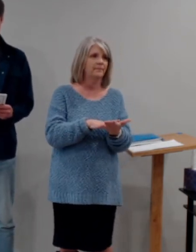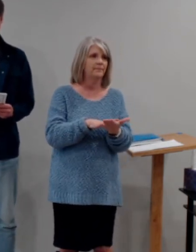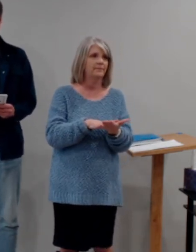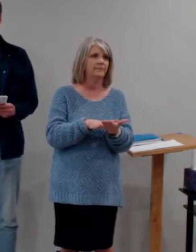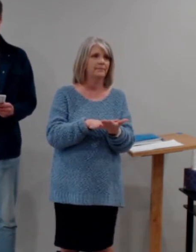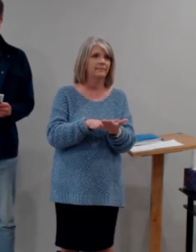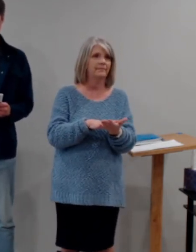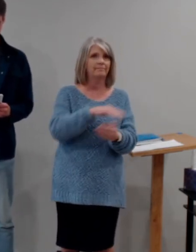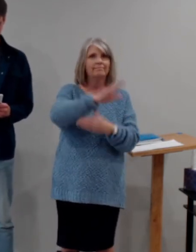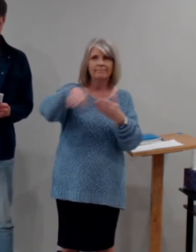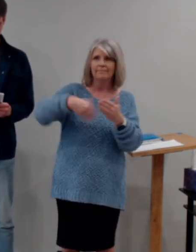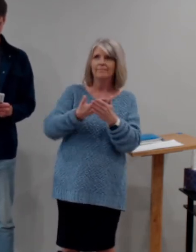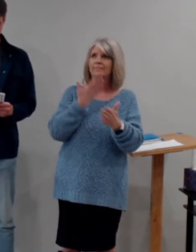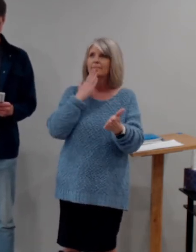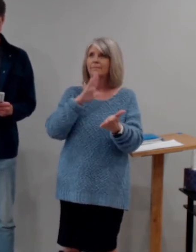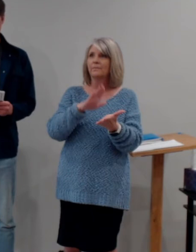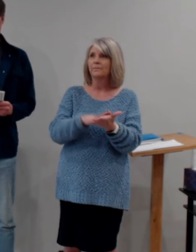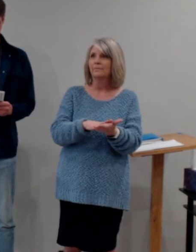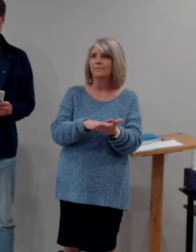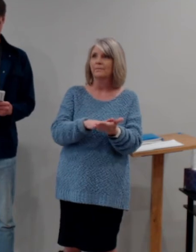All bad, baby bad,